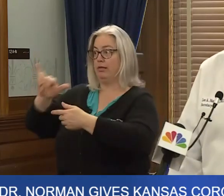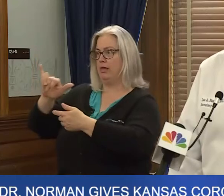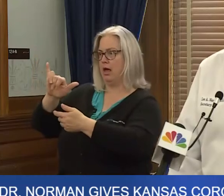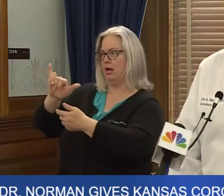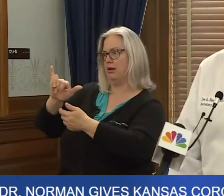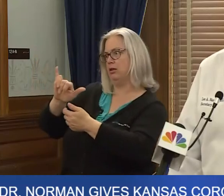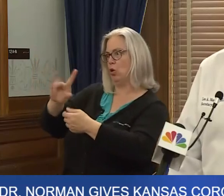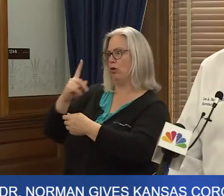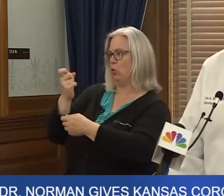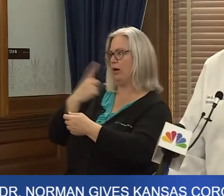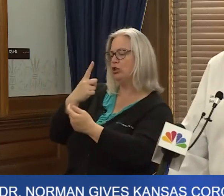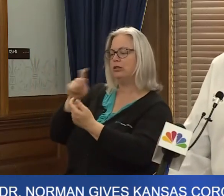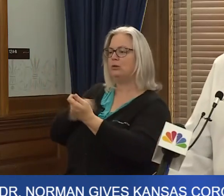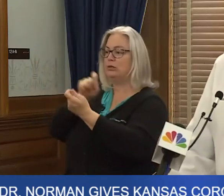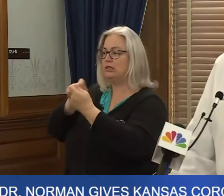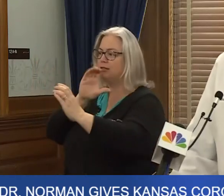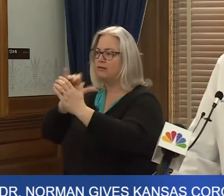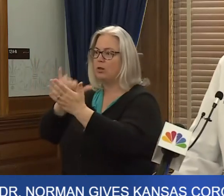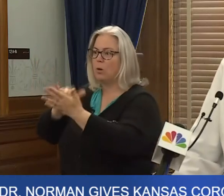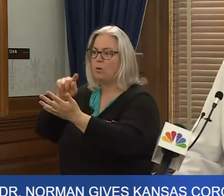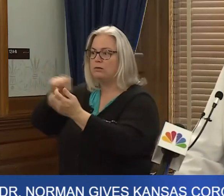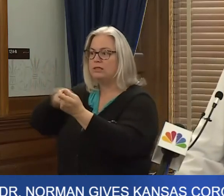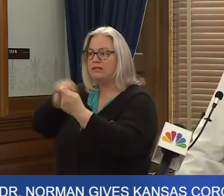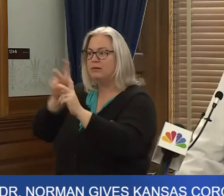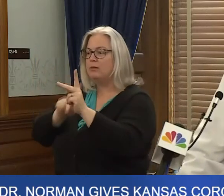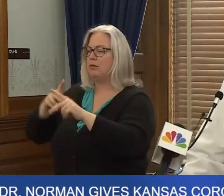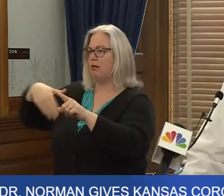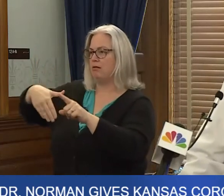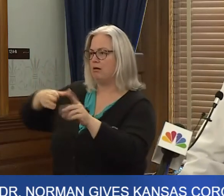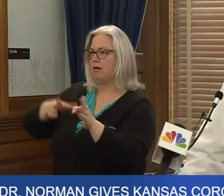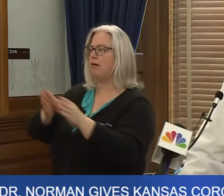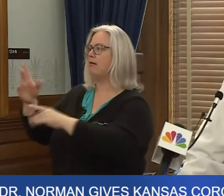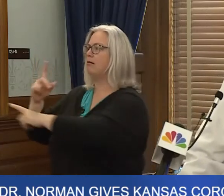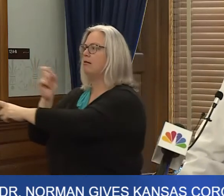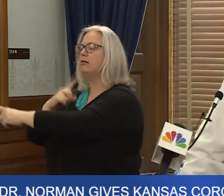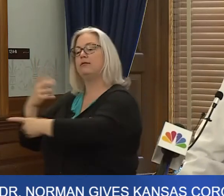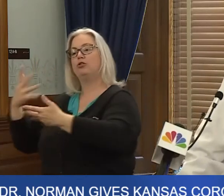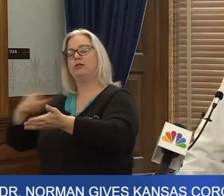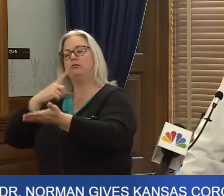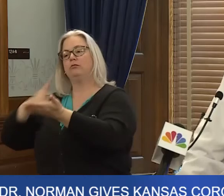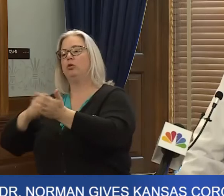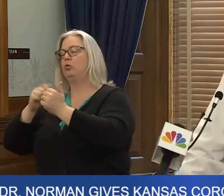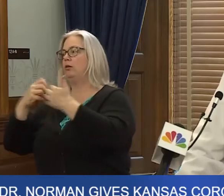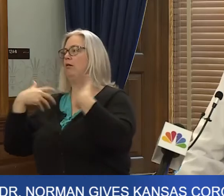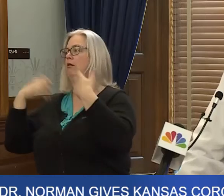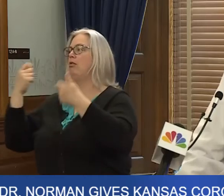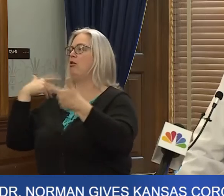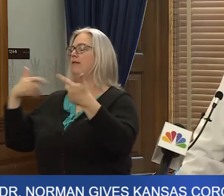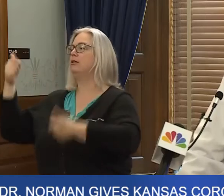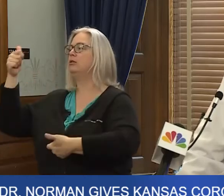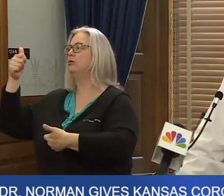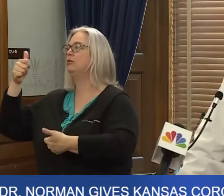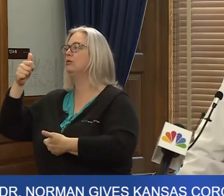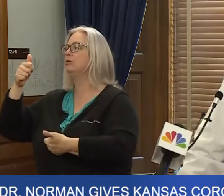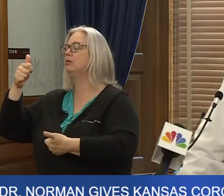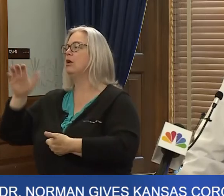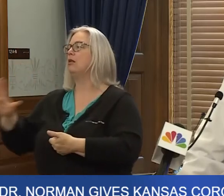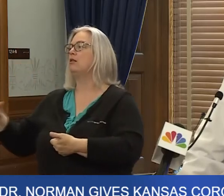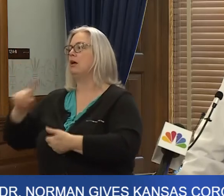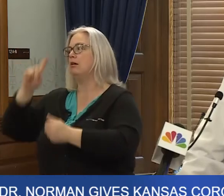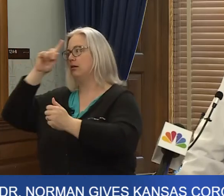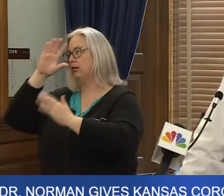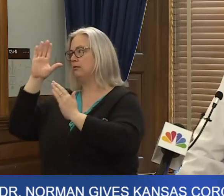specific conversation yet with those local health officers. Have you spoken to health officers who expect to have